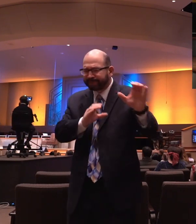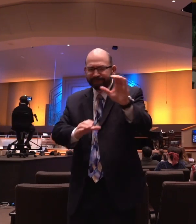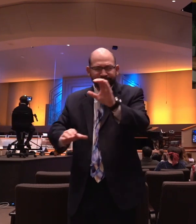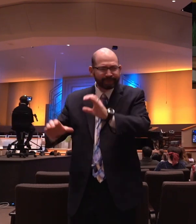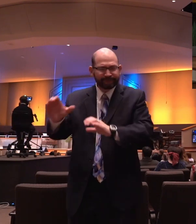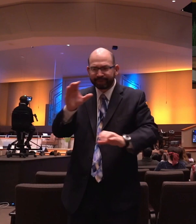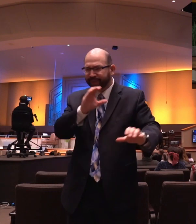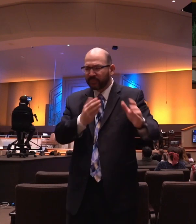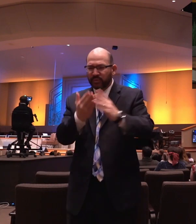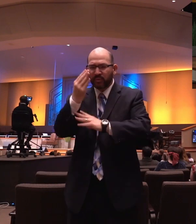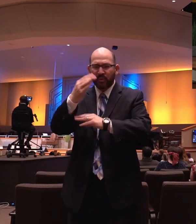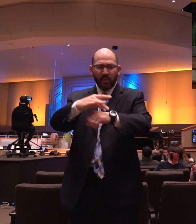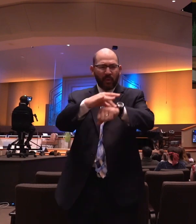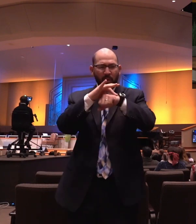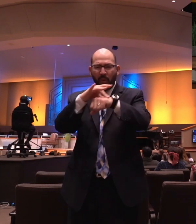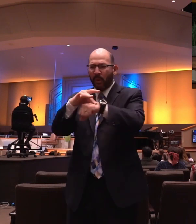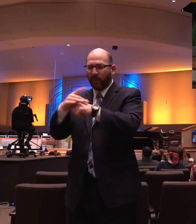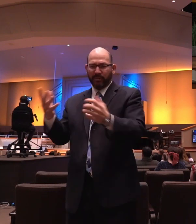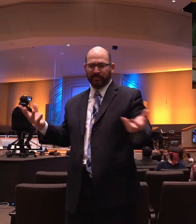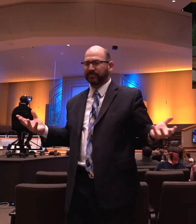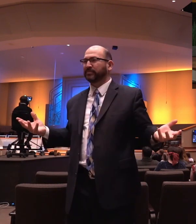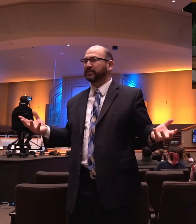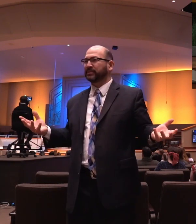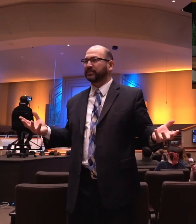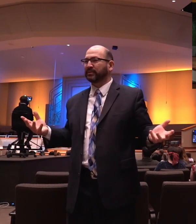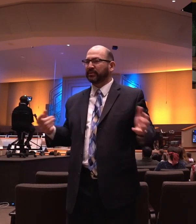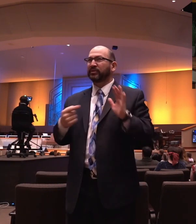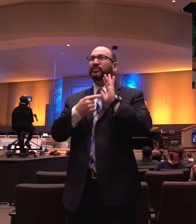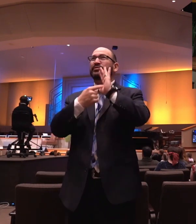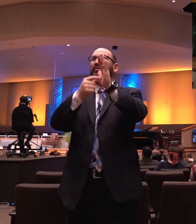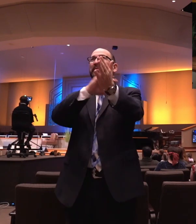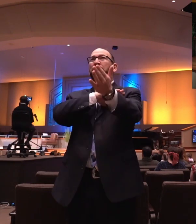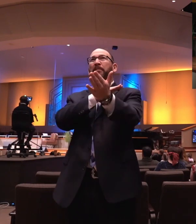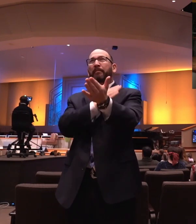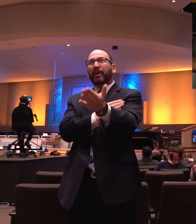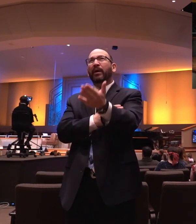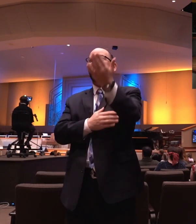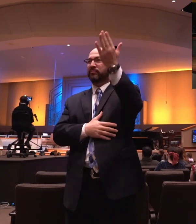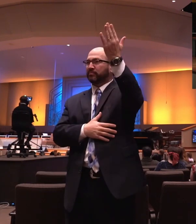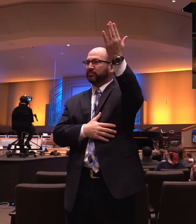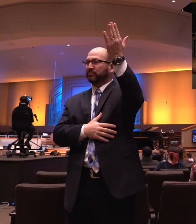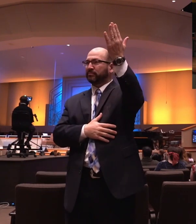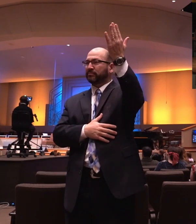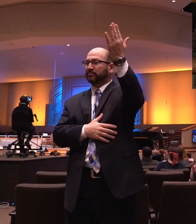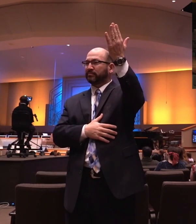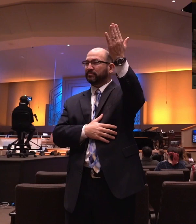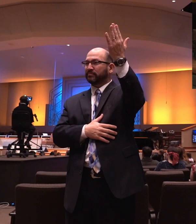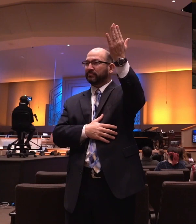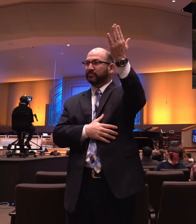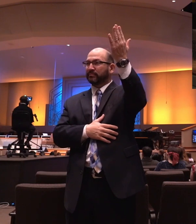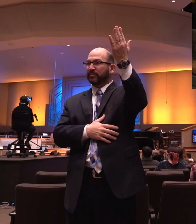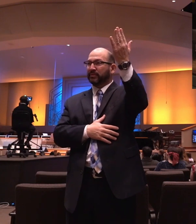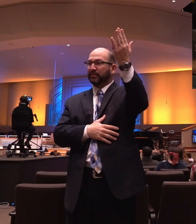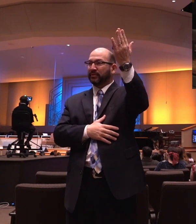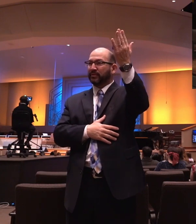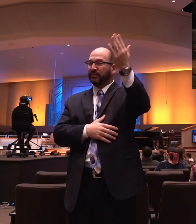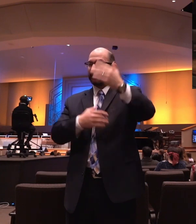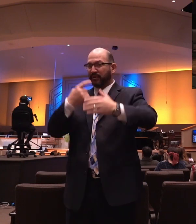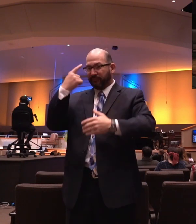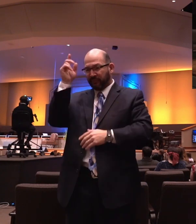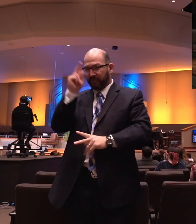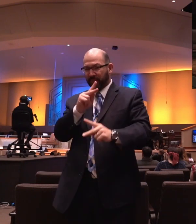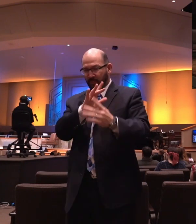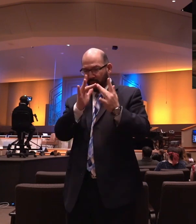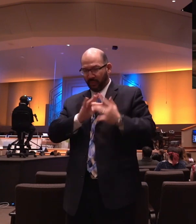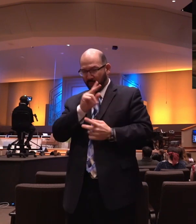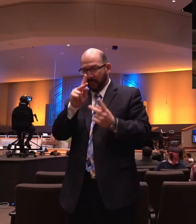fro throughout the whole earth to show himself strong on behalf of them whose heart is